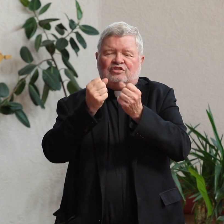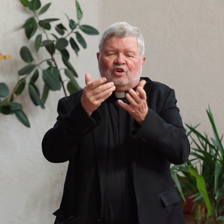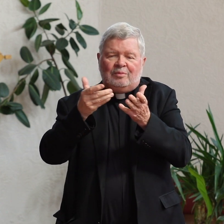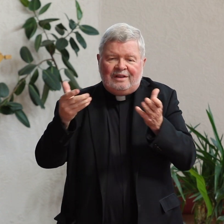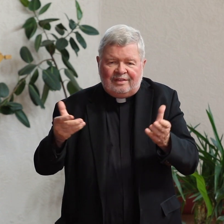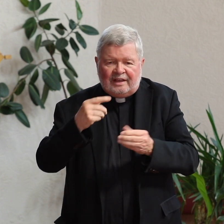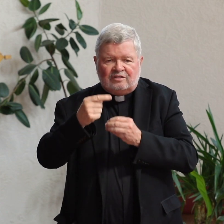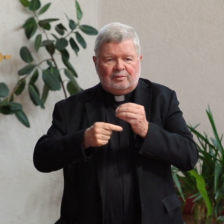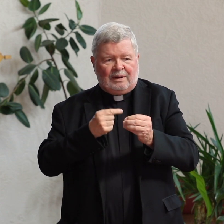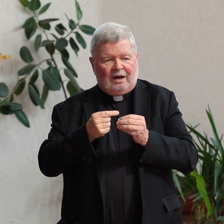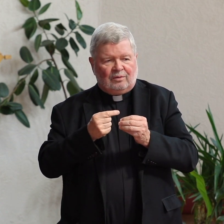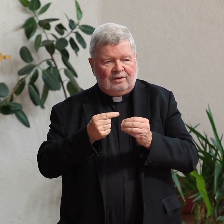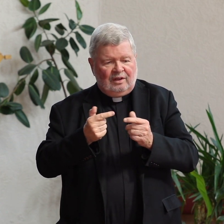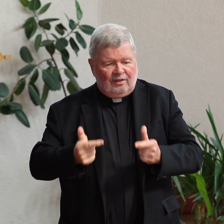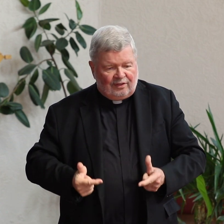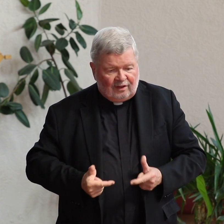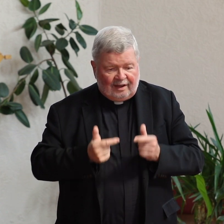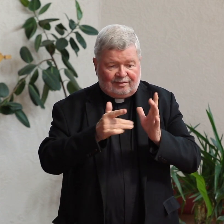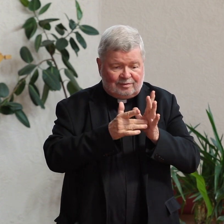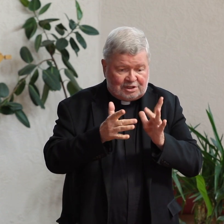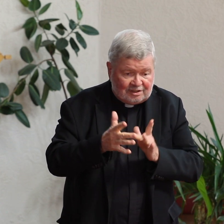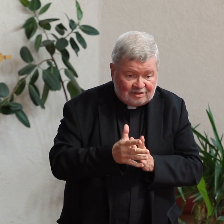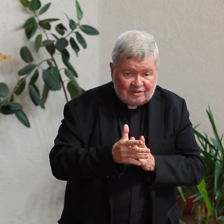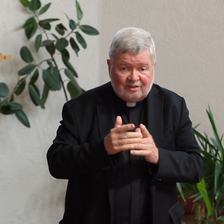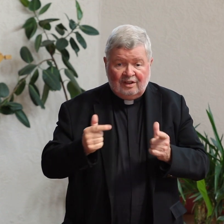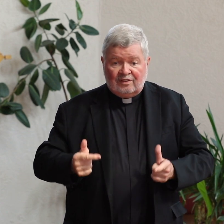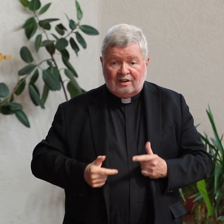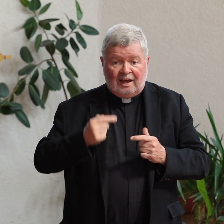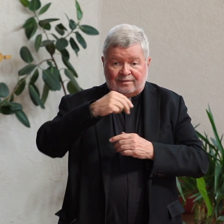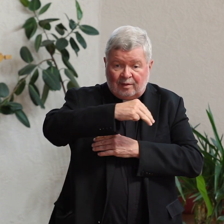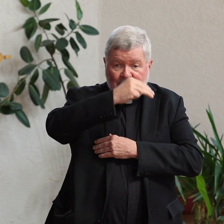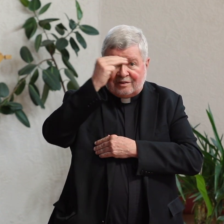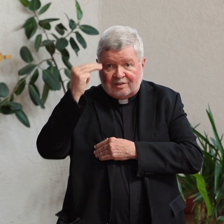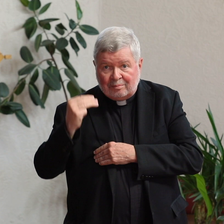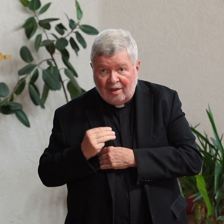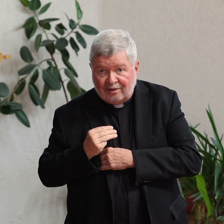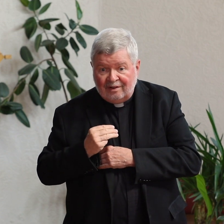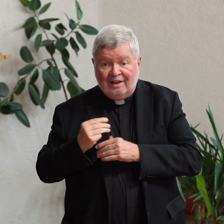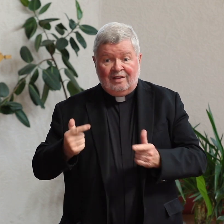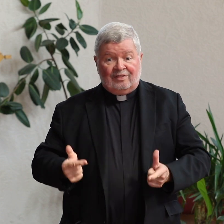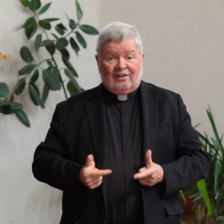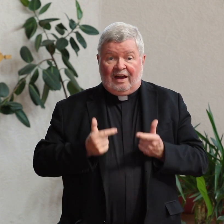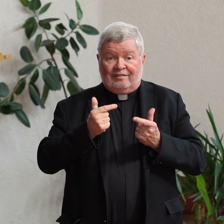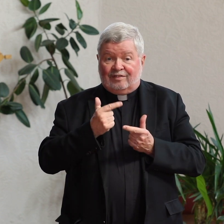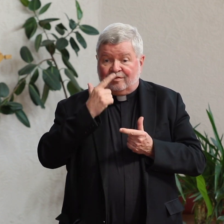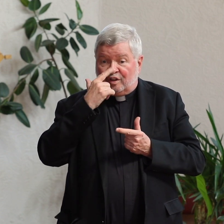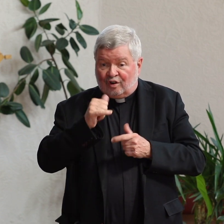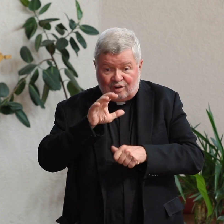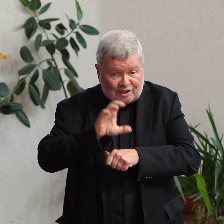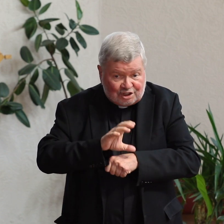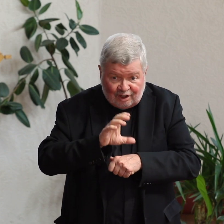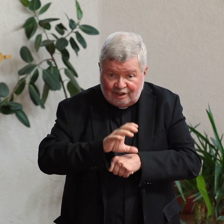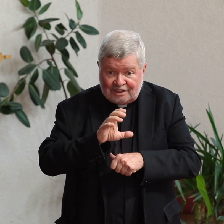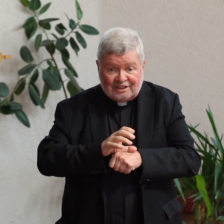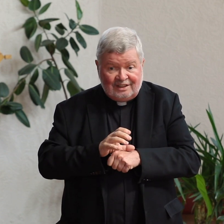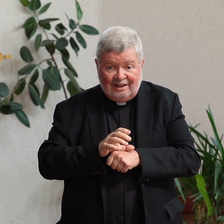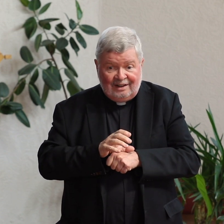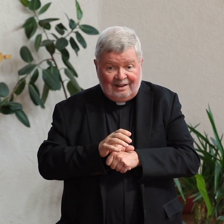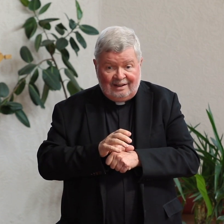us so many things about the life of Jesus, the life of the Blessed Mother, the life of the early church.